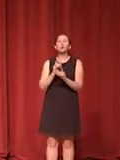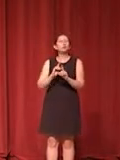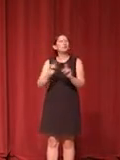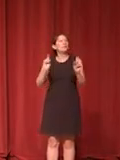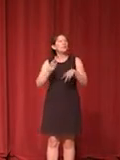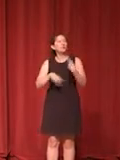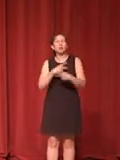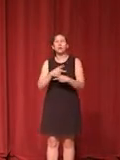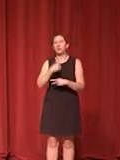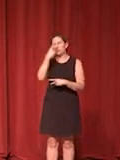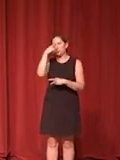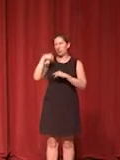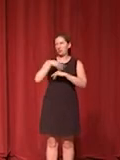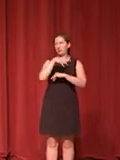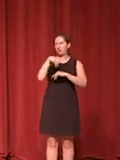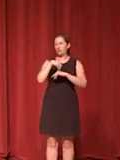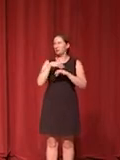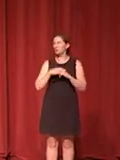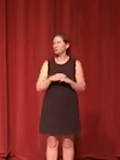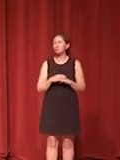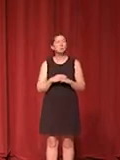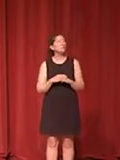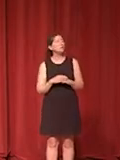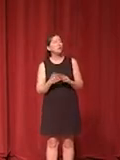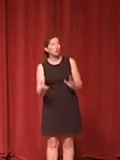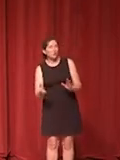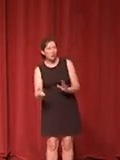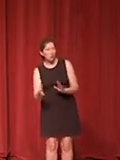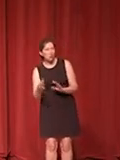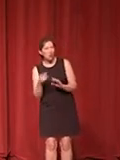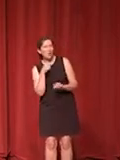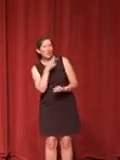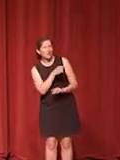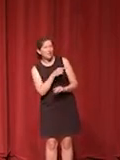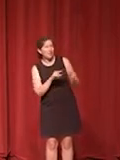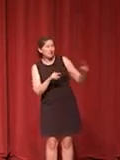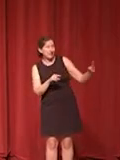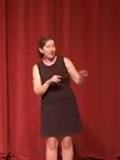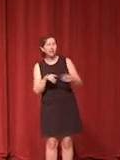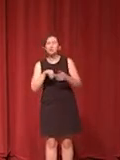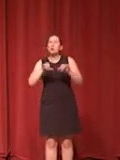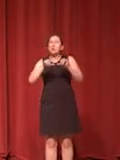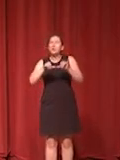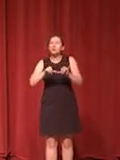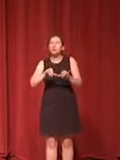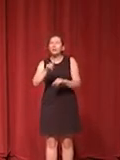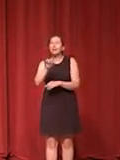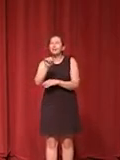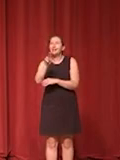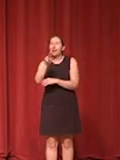Johnson mentioned will measure amyloid and tau in individuals. And then this is an MRI, which is fairly